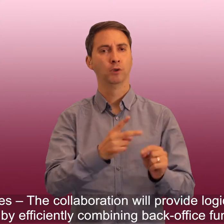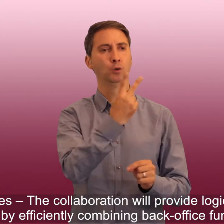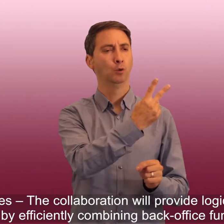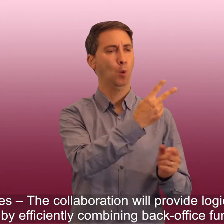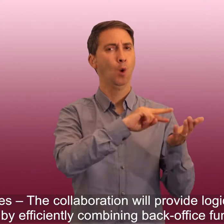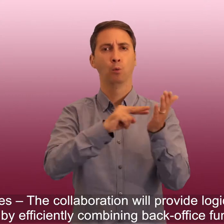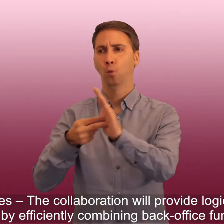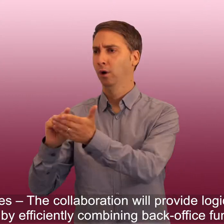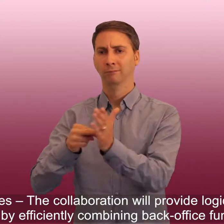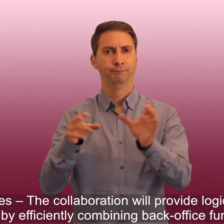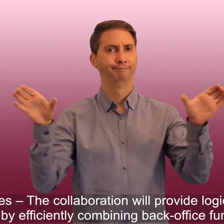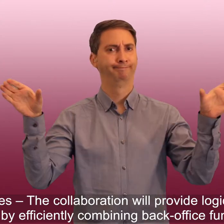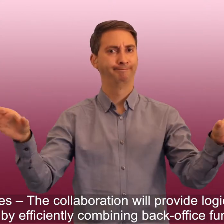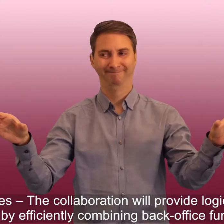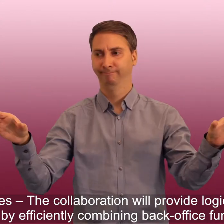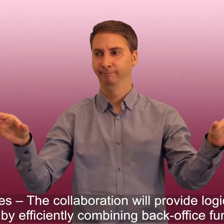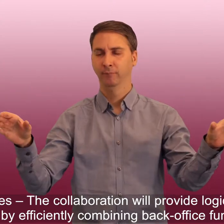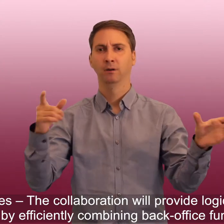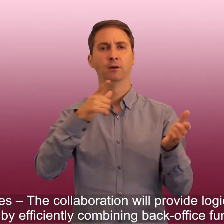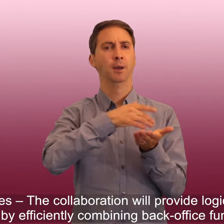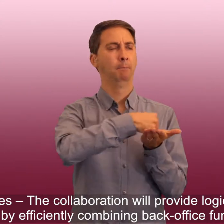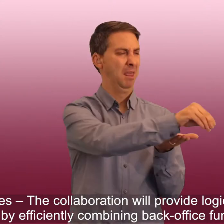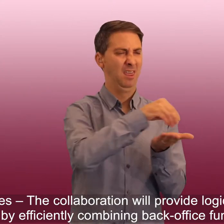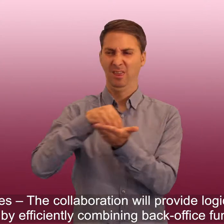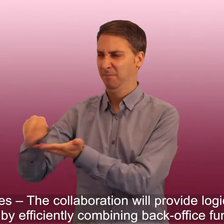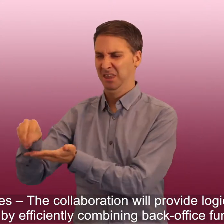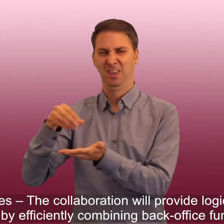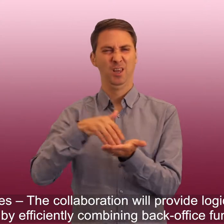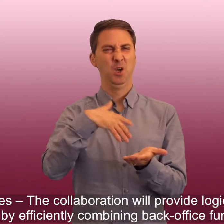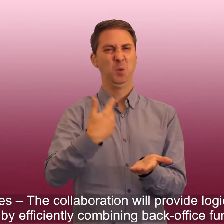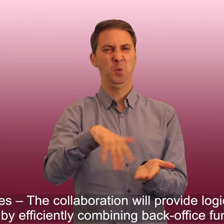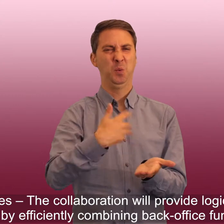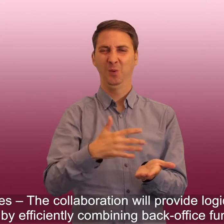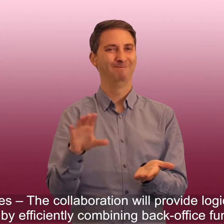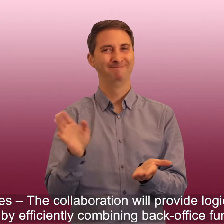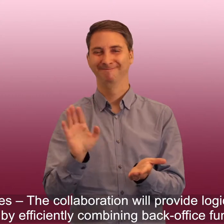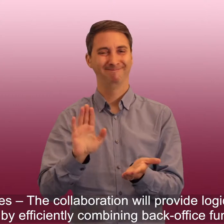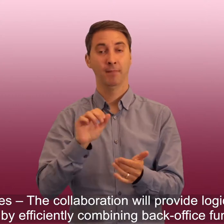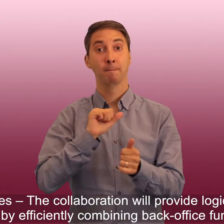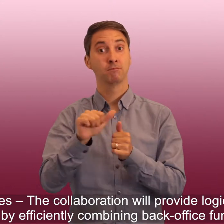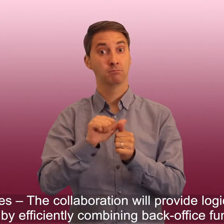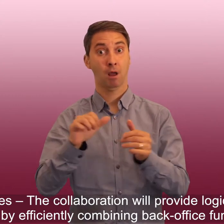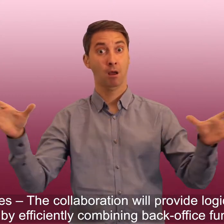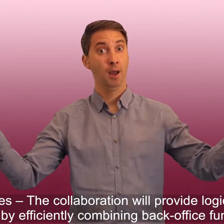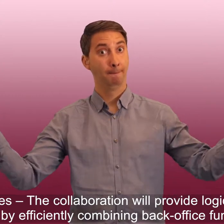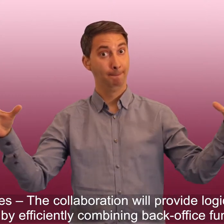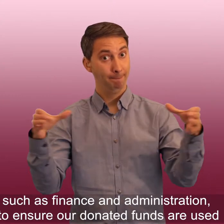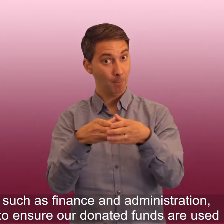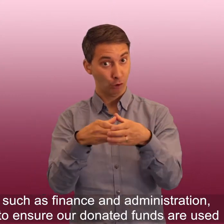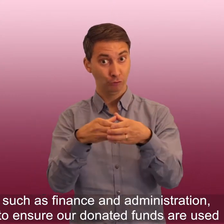Efficiencies. The collaboration will provide logical cost benefits by efficiently combining back-office functions,